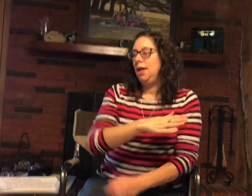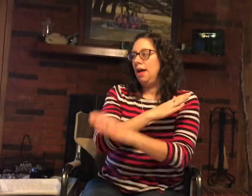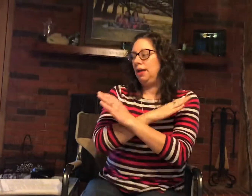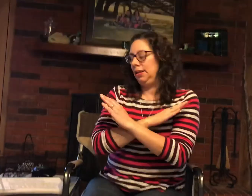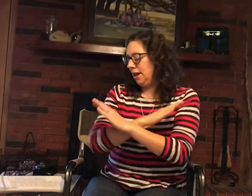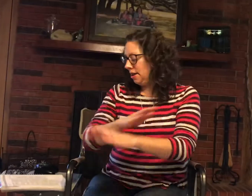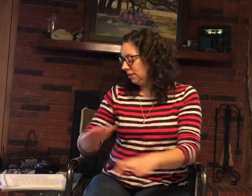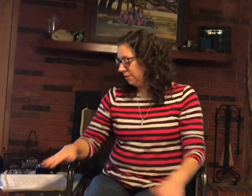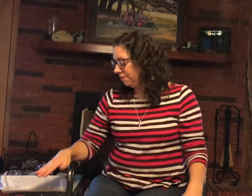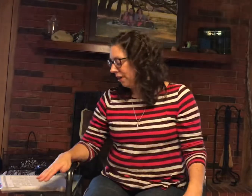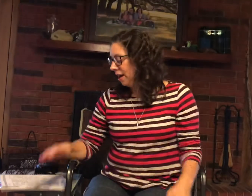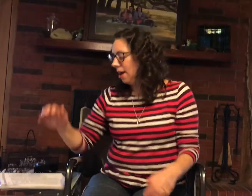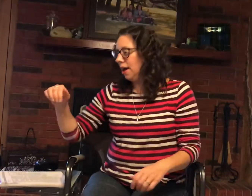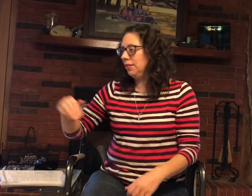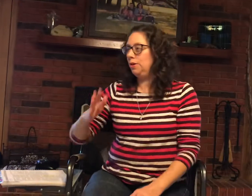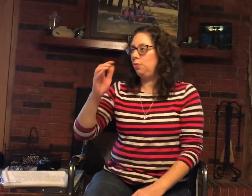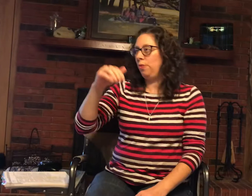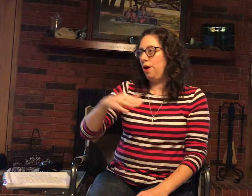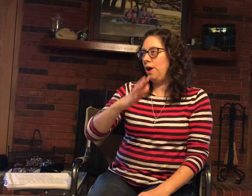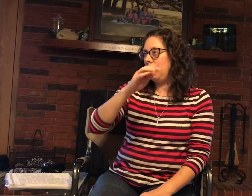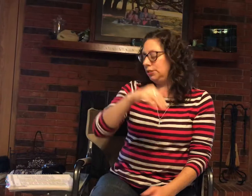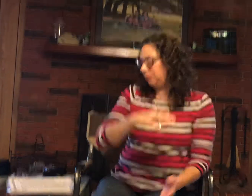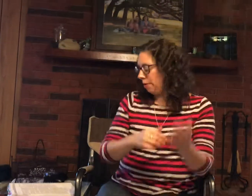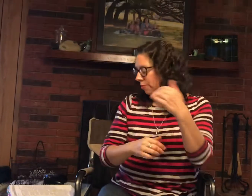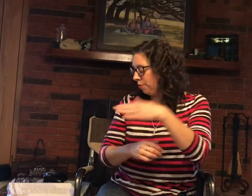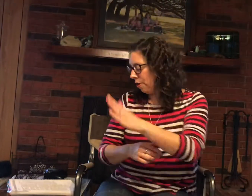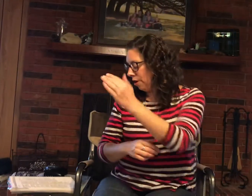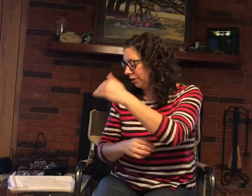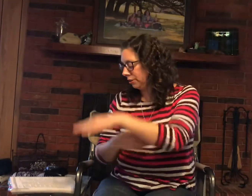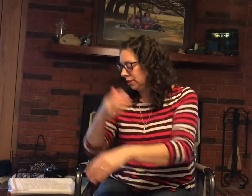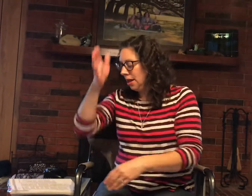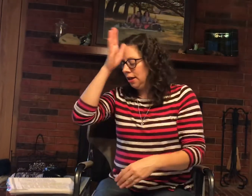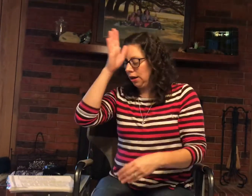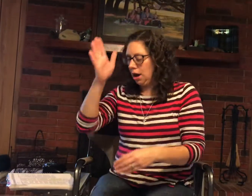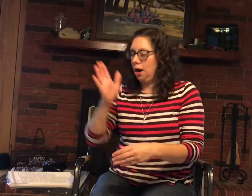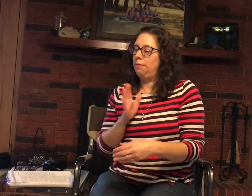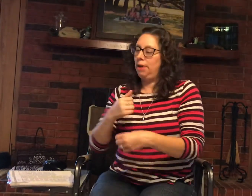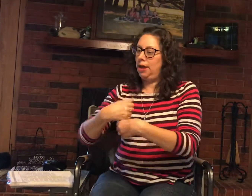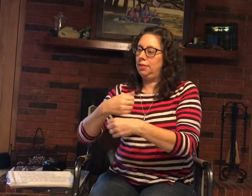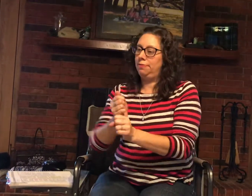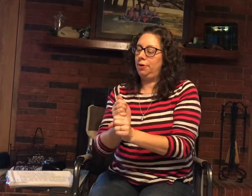and let it divide the waters from the waters. And God made the firmament